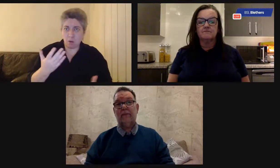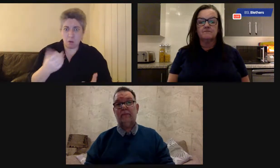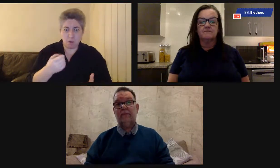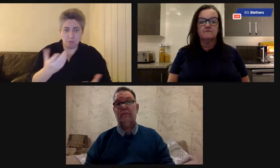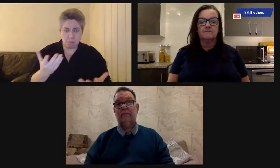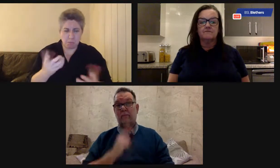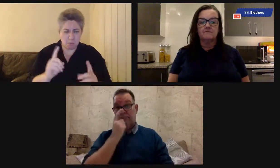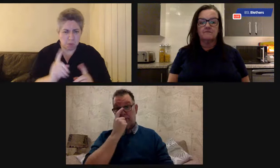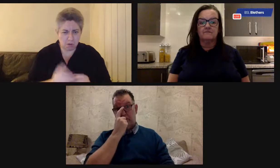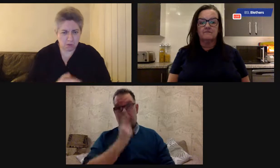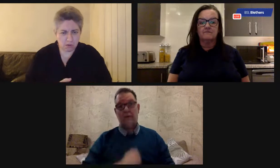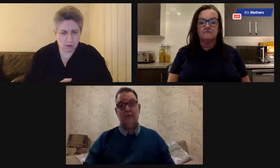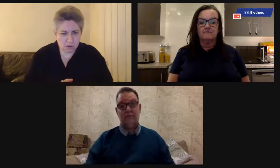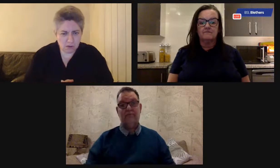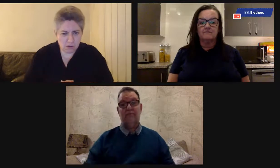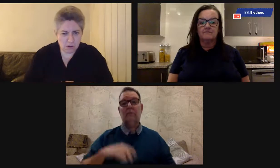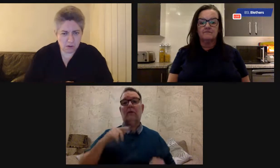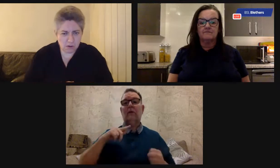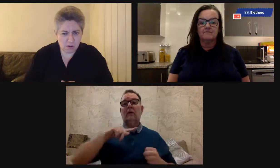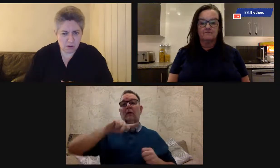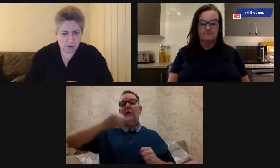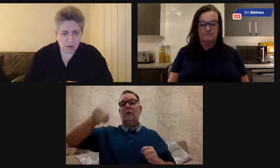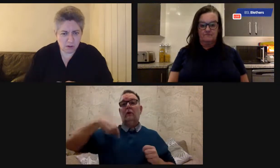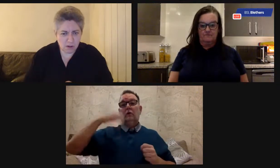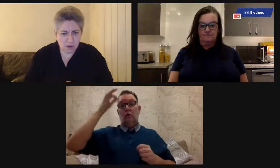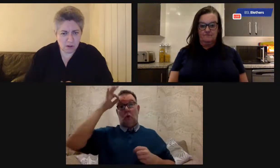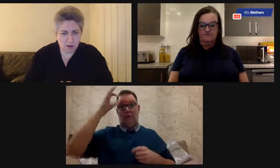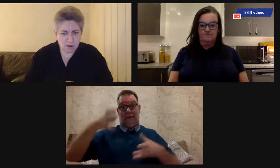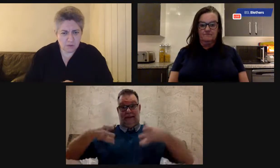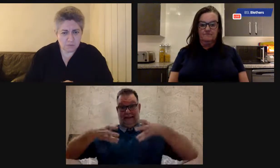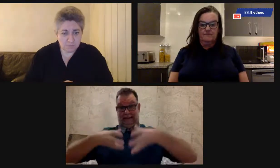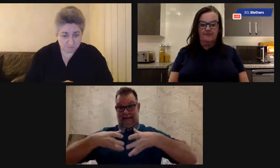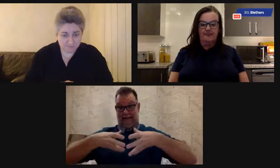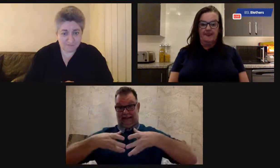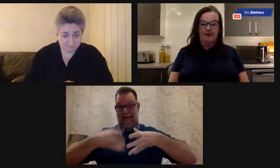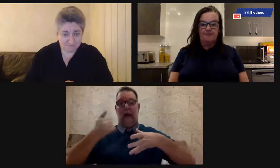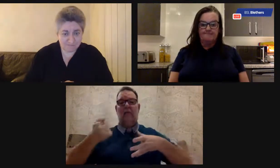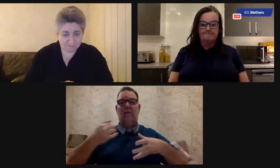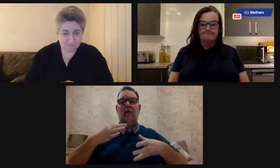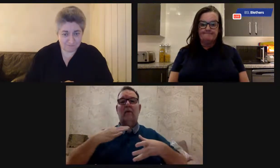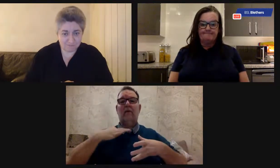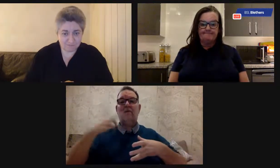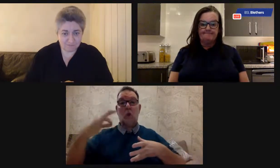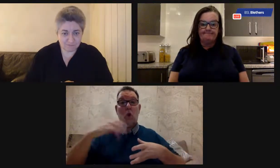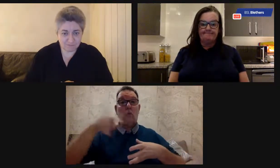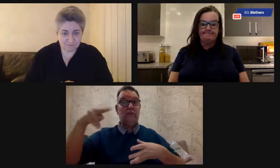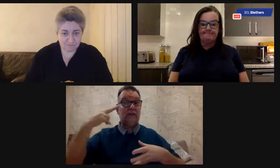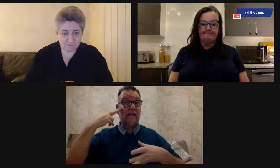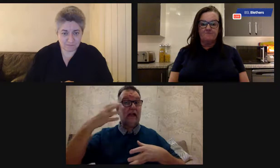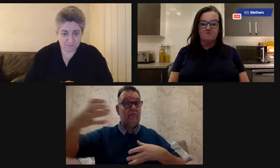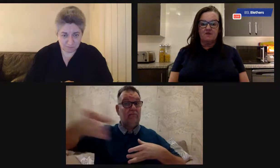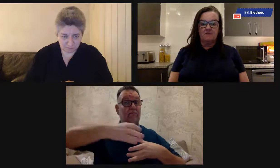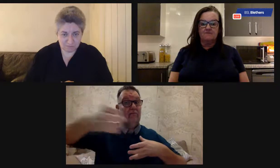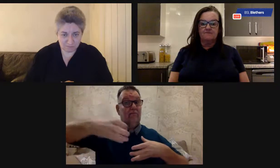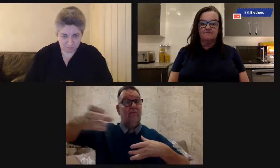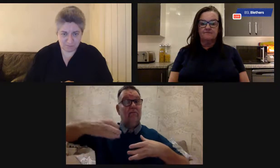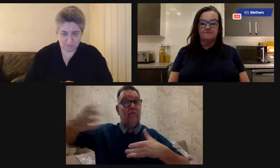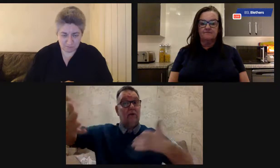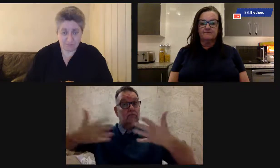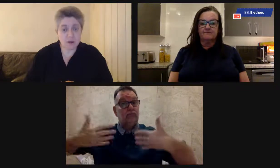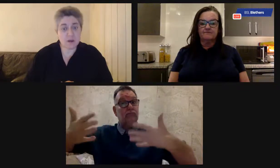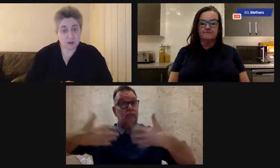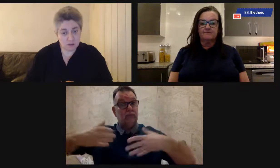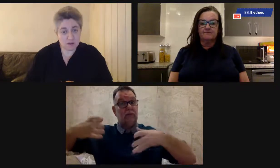there, or do you have volunteer interpreters? Because it might be hearing staff. Well, the committee, what we do, as I said, we're